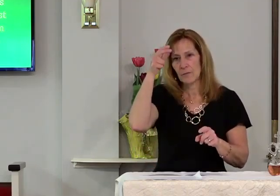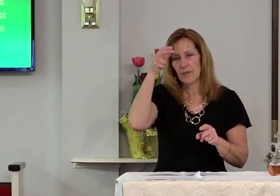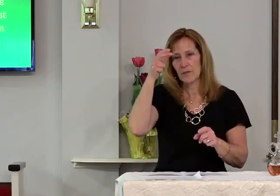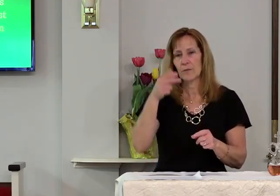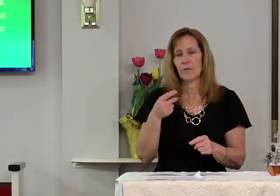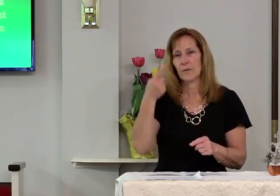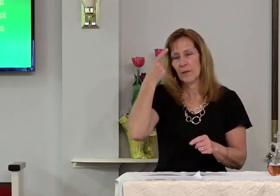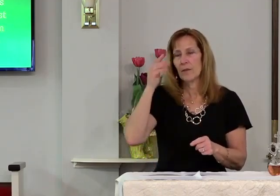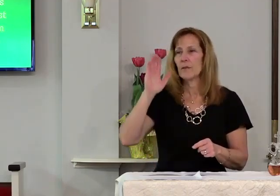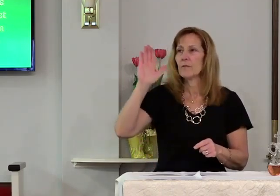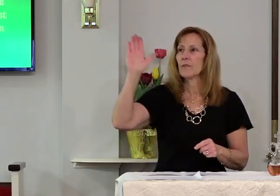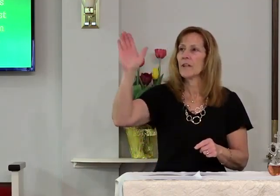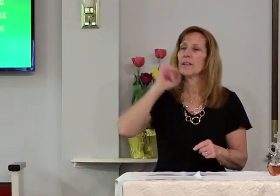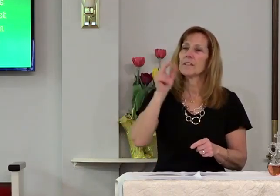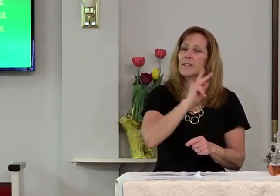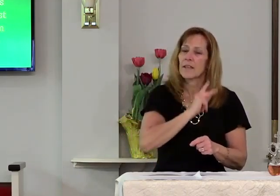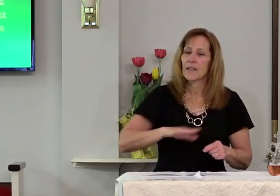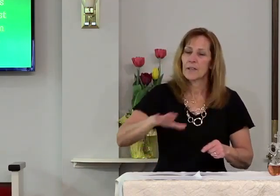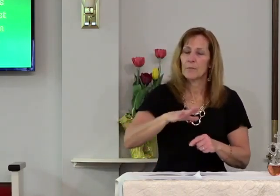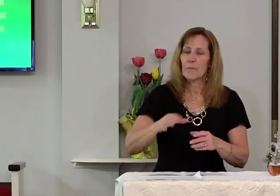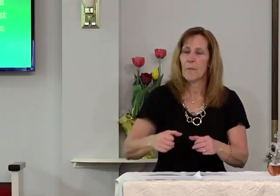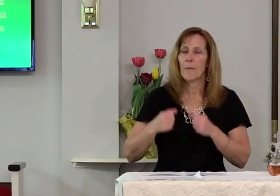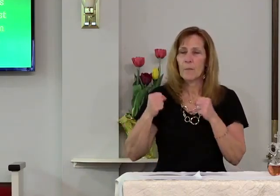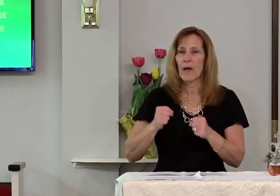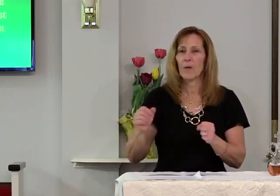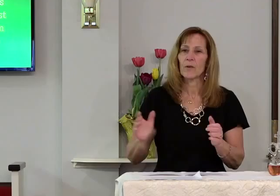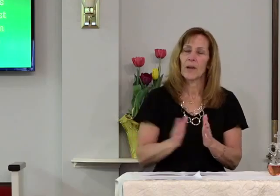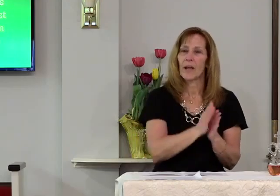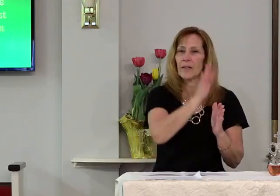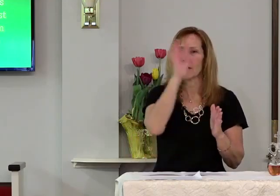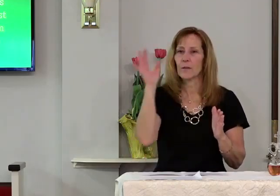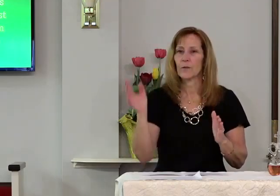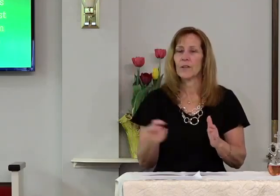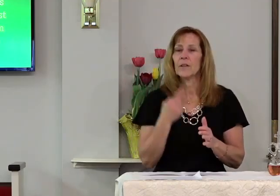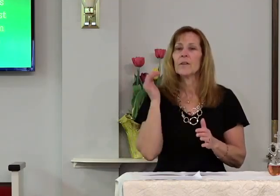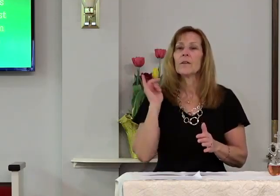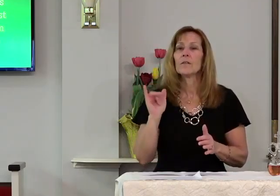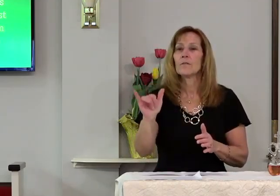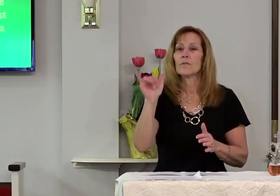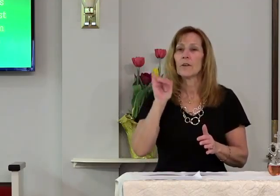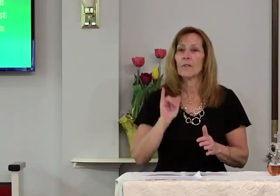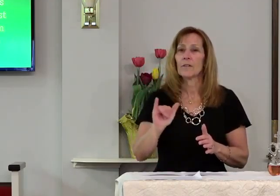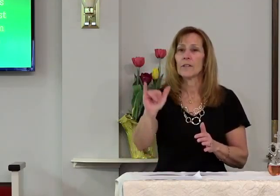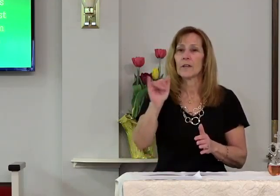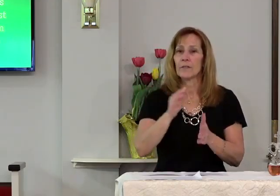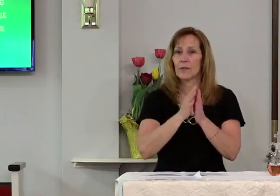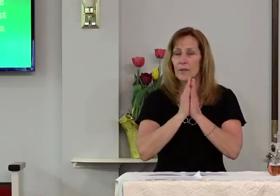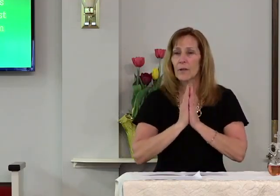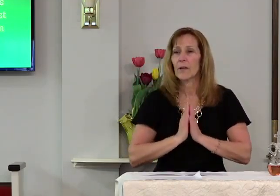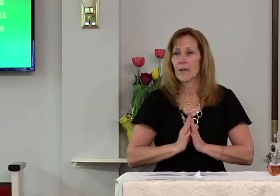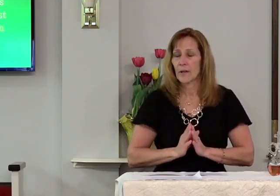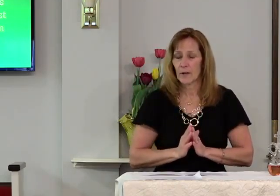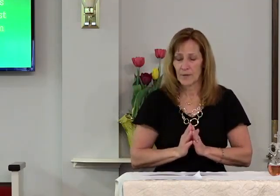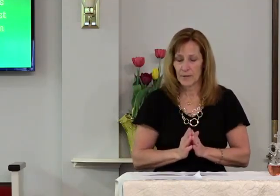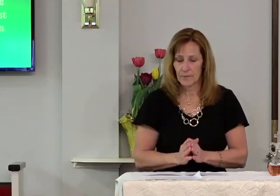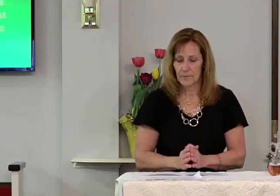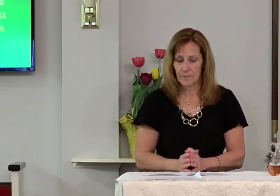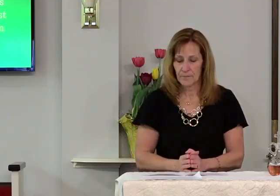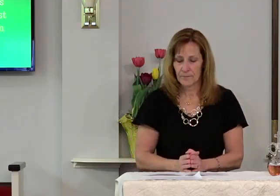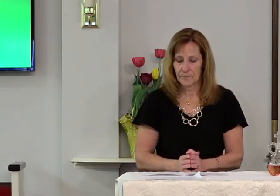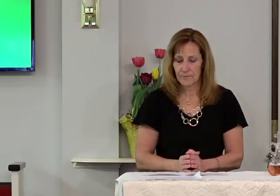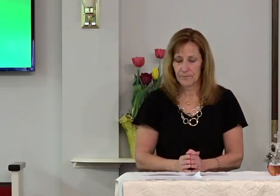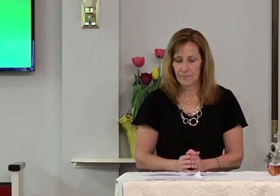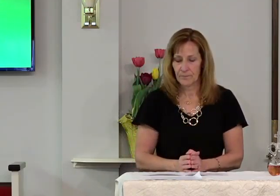us from evil for thine is the kingdom and the power and the glory forever and ever amen